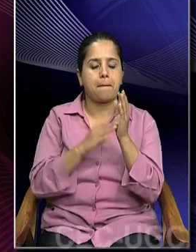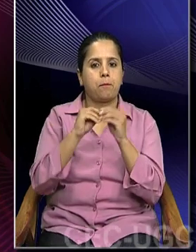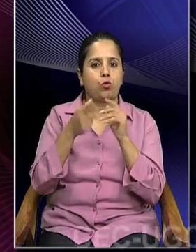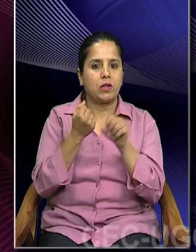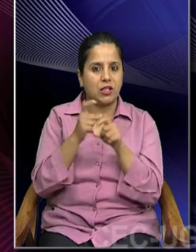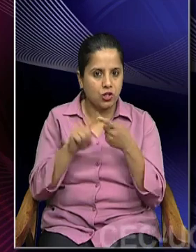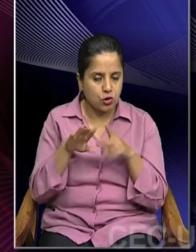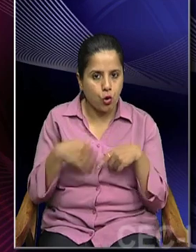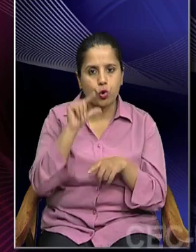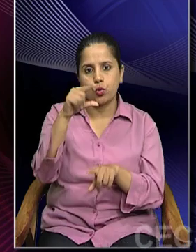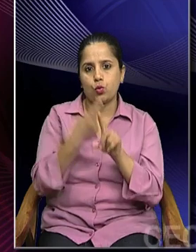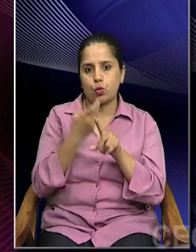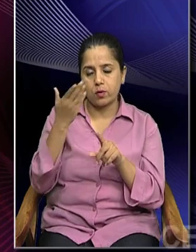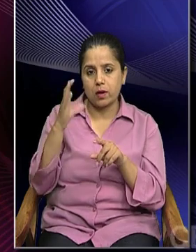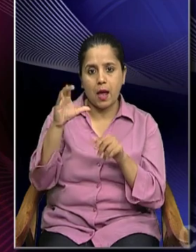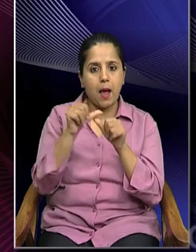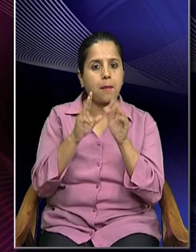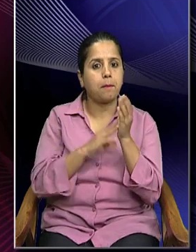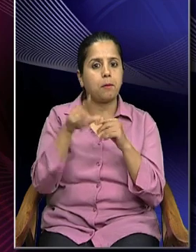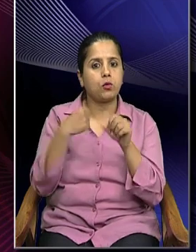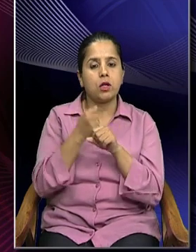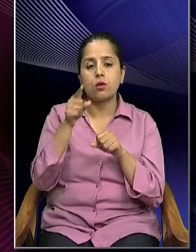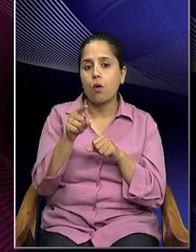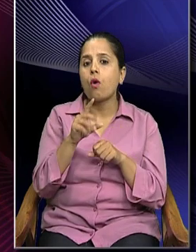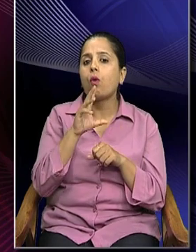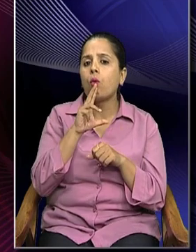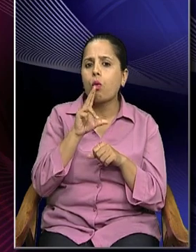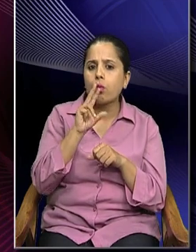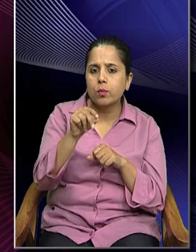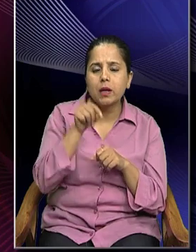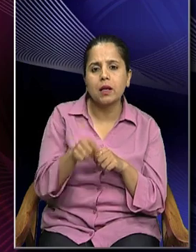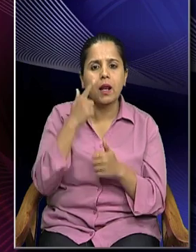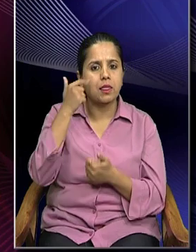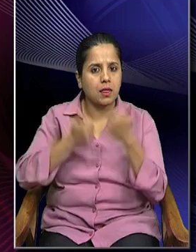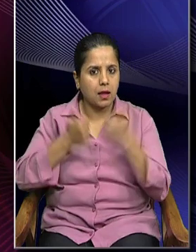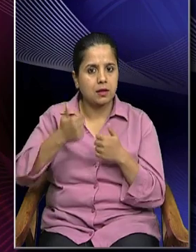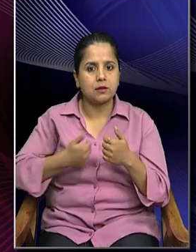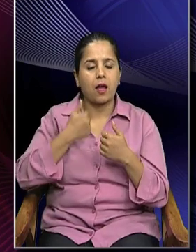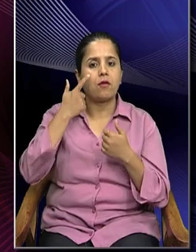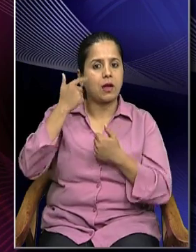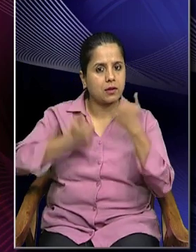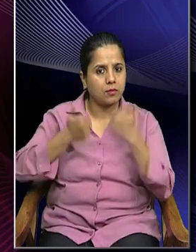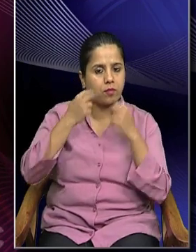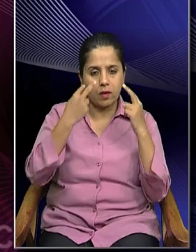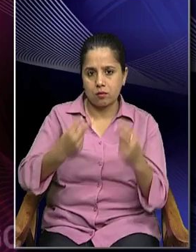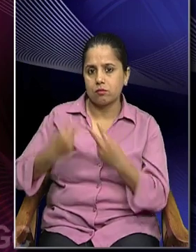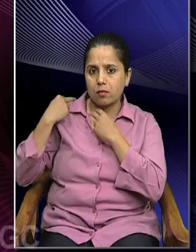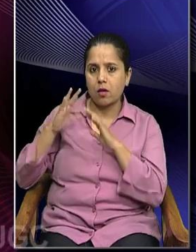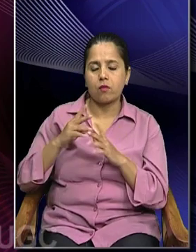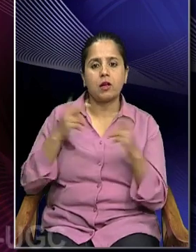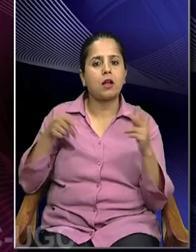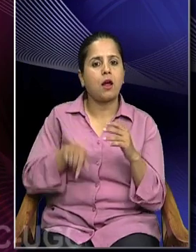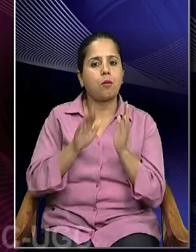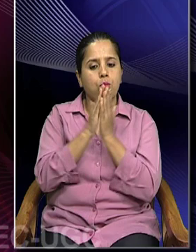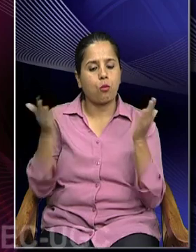Kingdom. Cambridge uses the oral examination, self-assessment and reflective